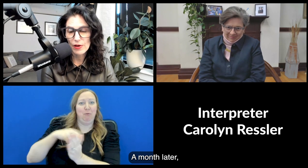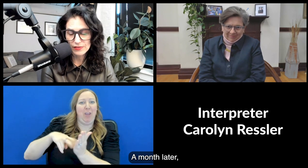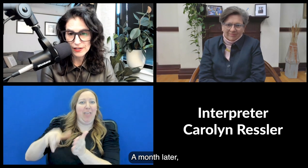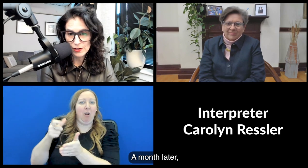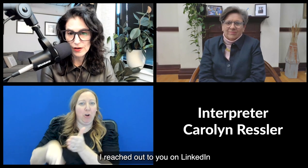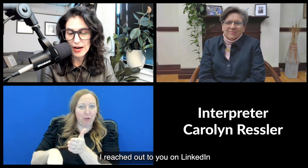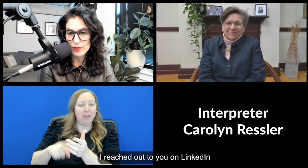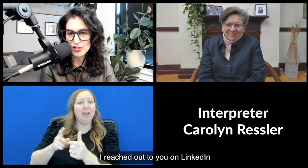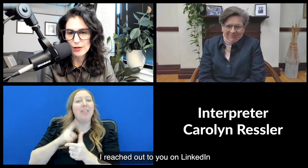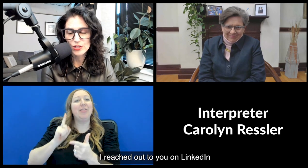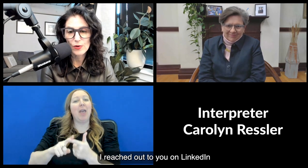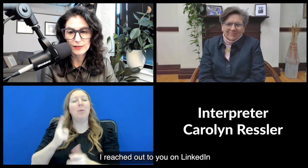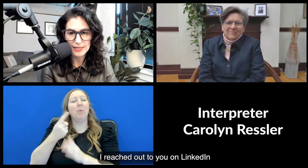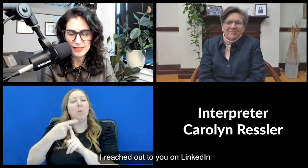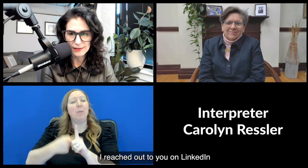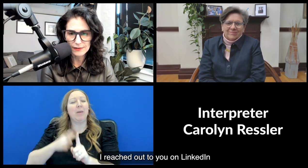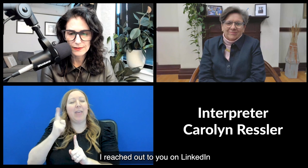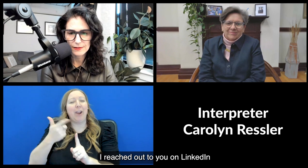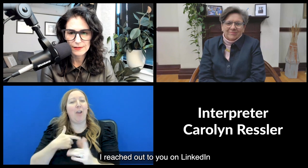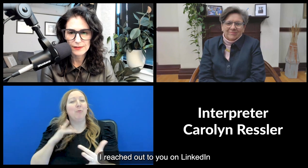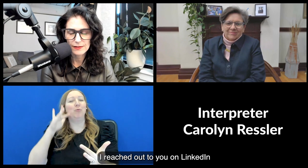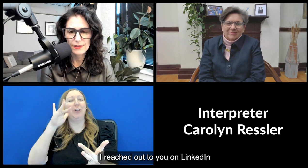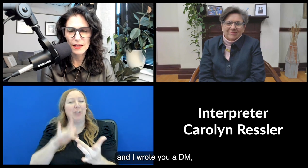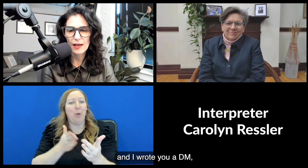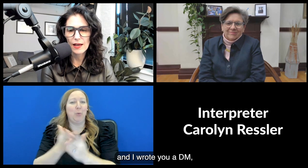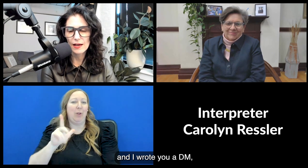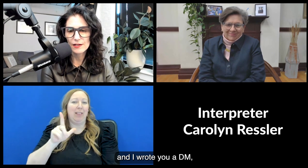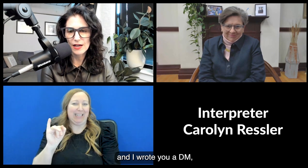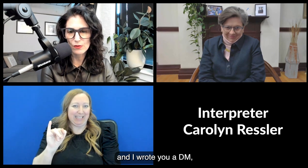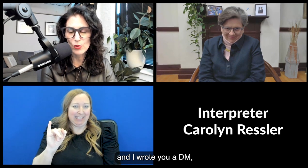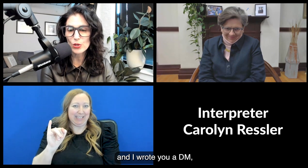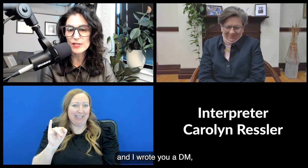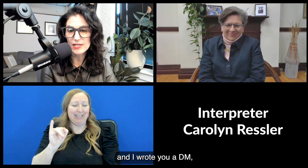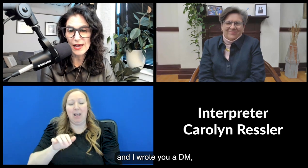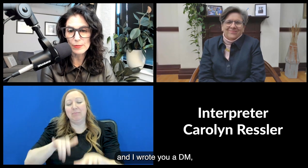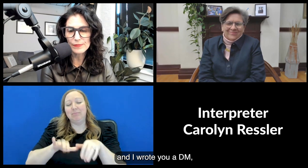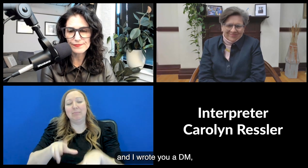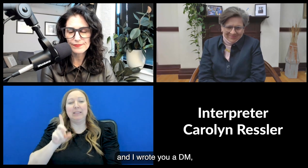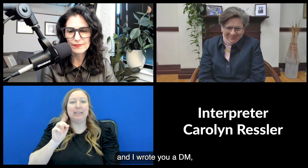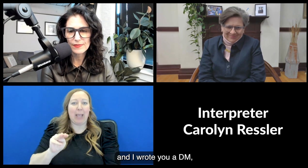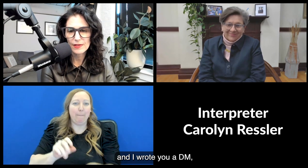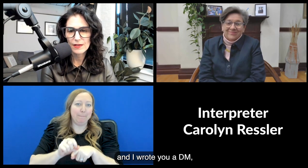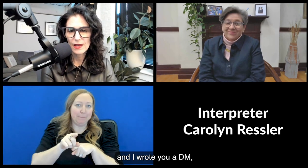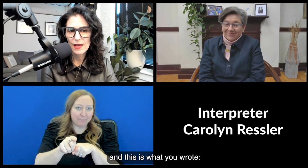A month later, I reached out to you on LinkedIn and I wrote you a DM.